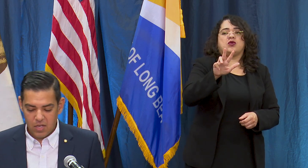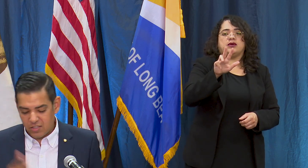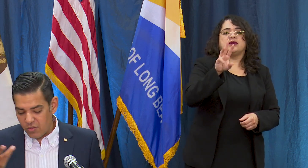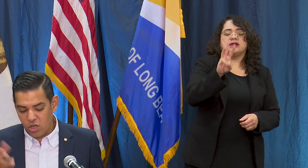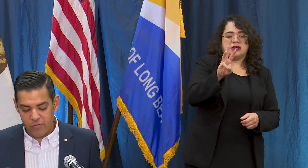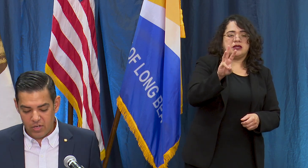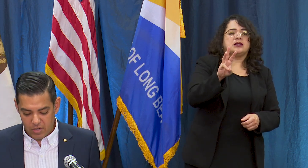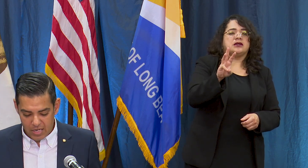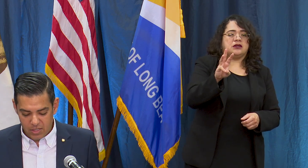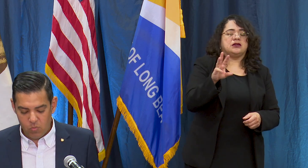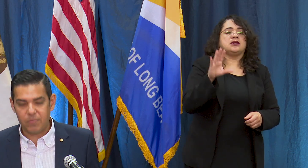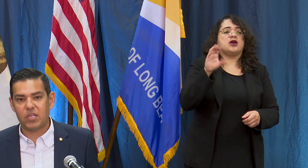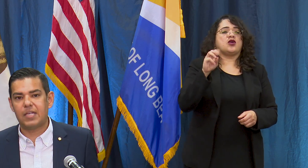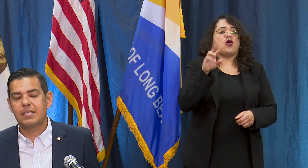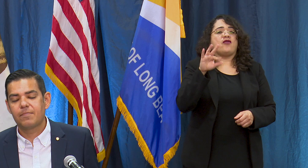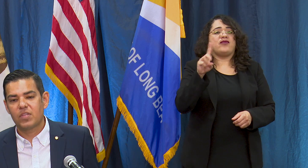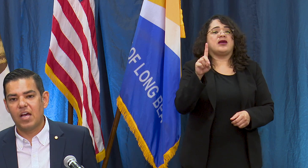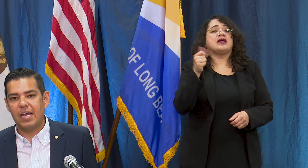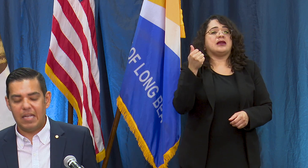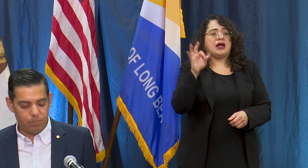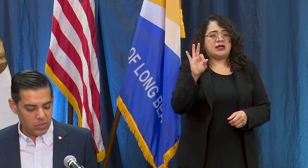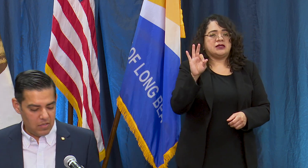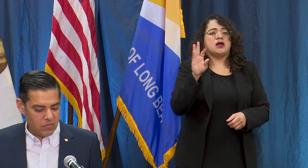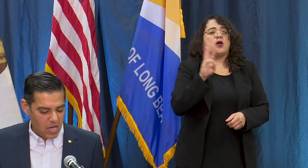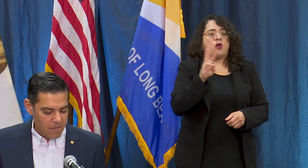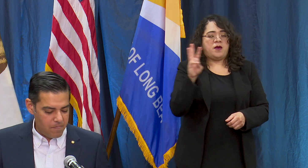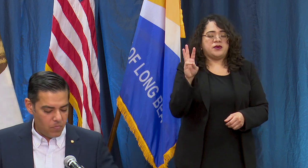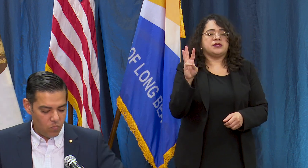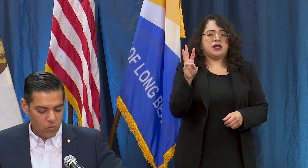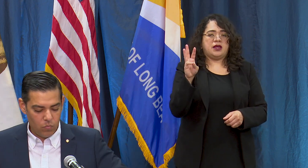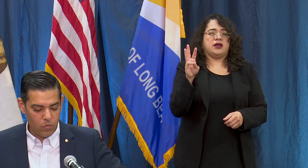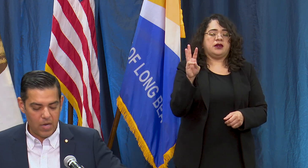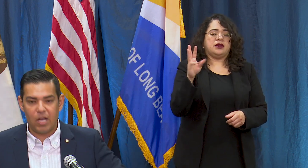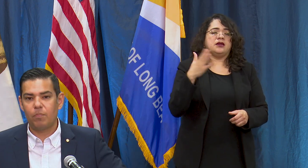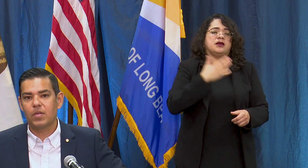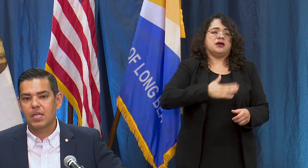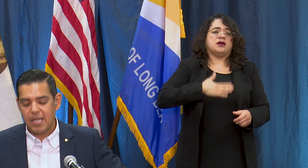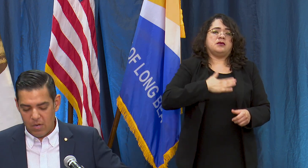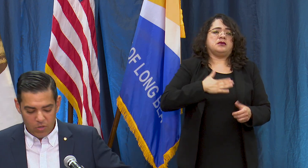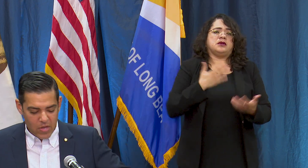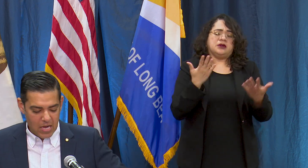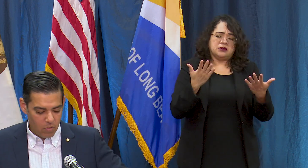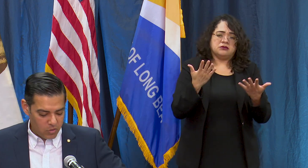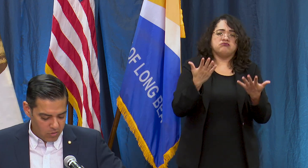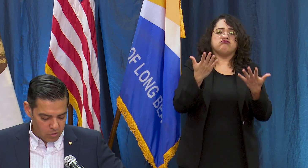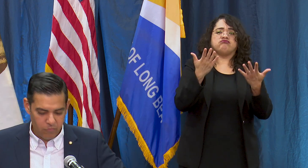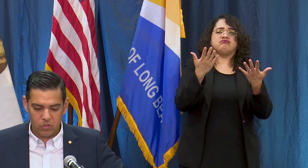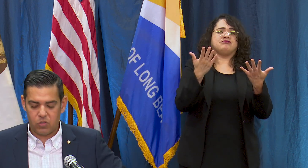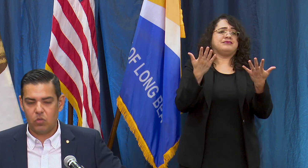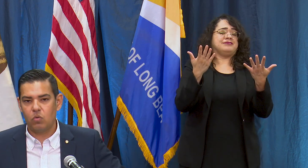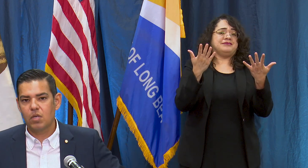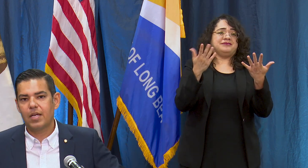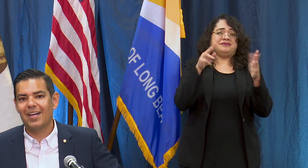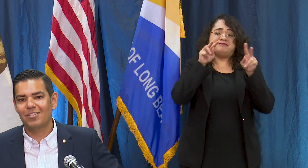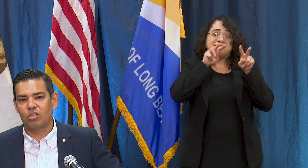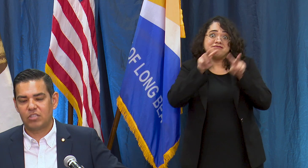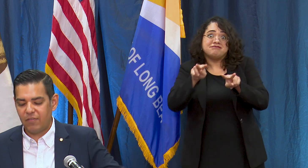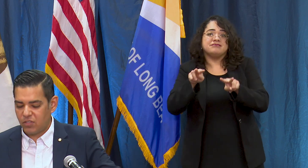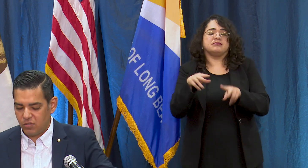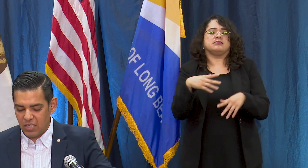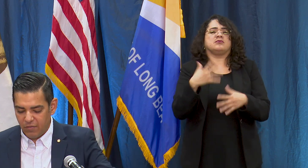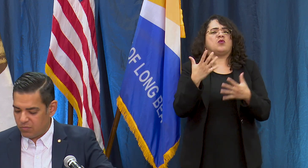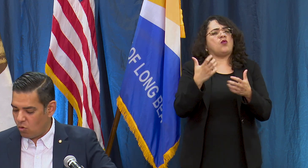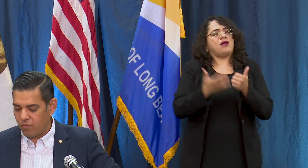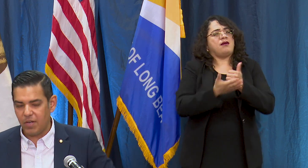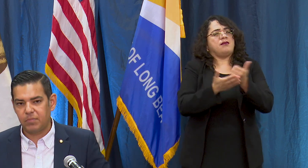570-4636. It's on the COVID-19 website. And please, we want to help. And with that, I want to turn this over to Dr.